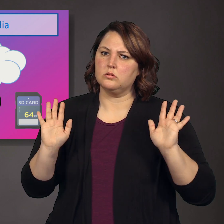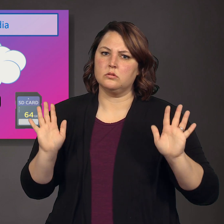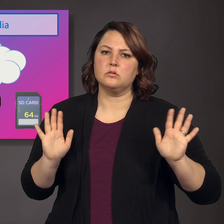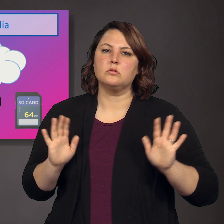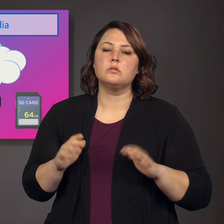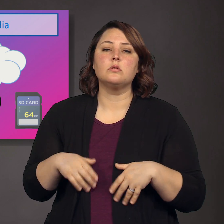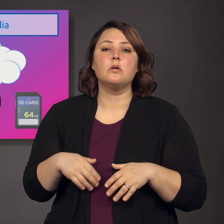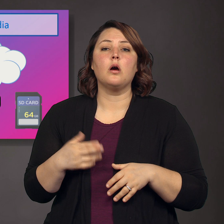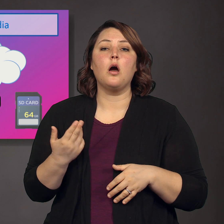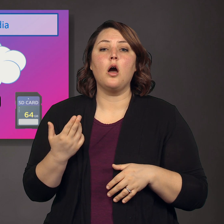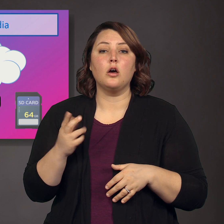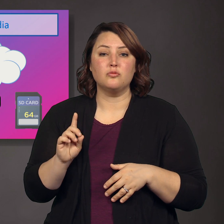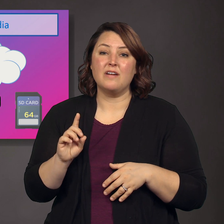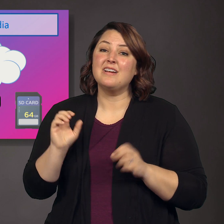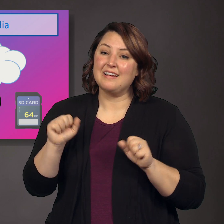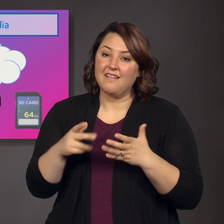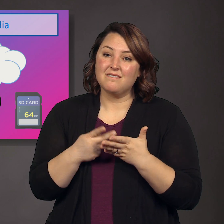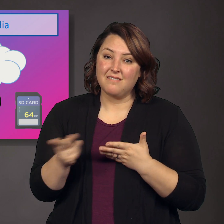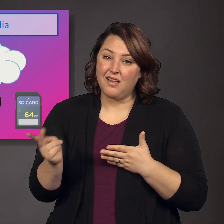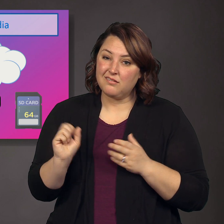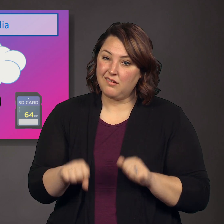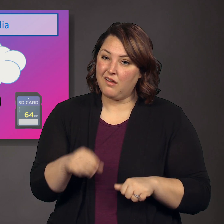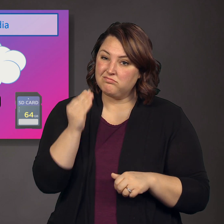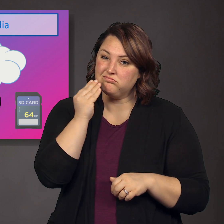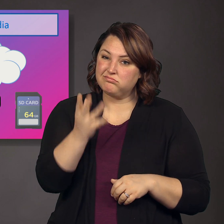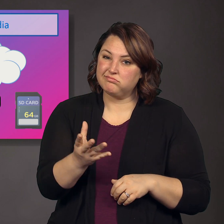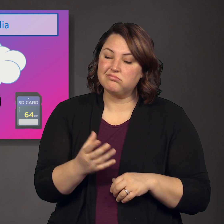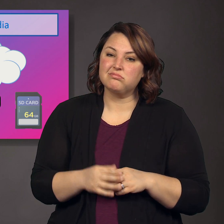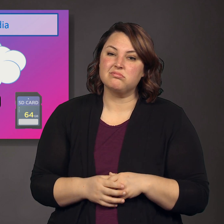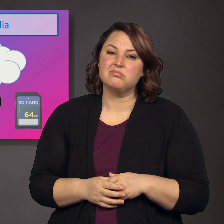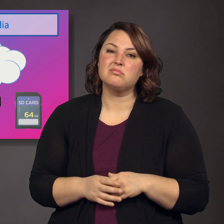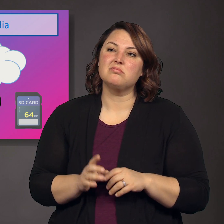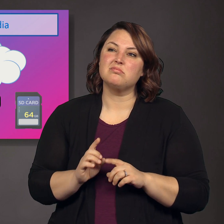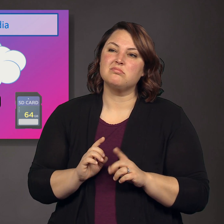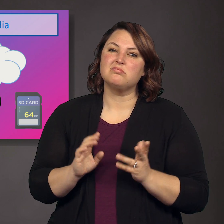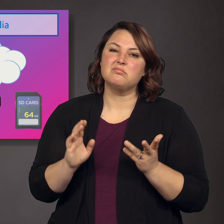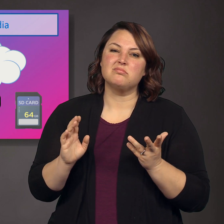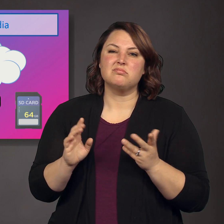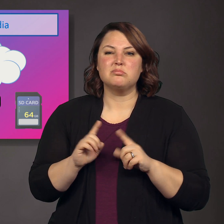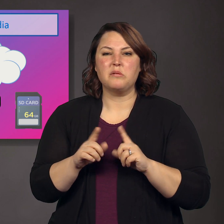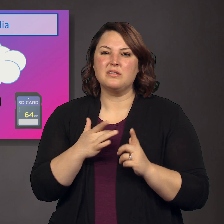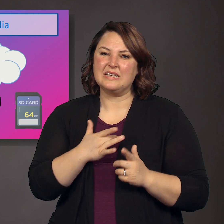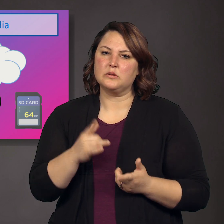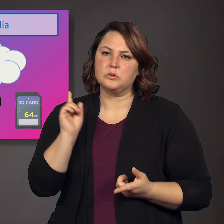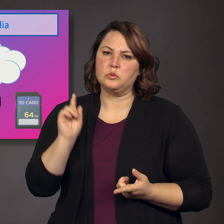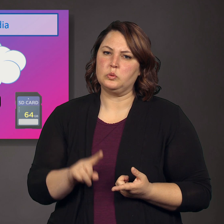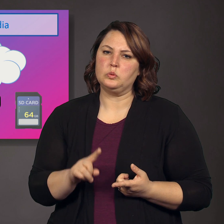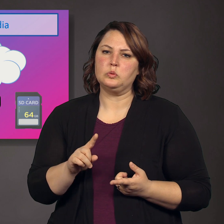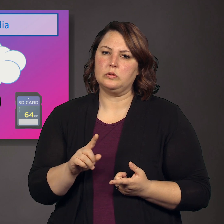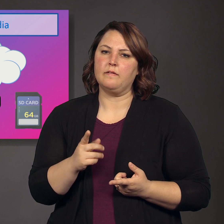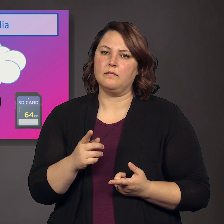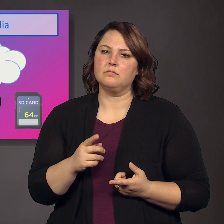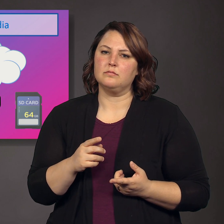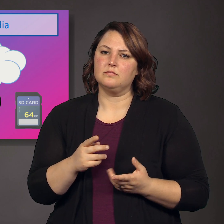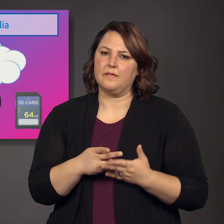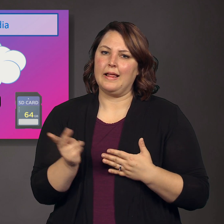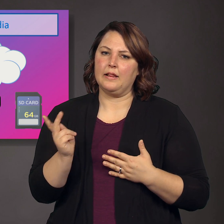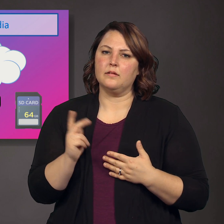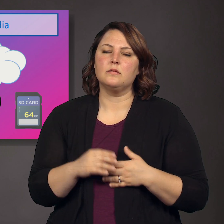disks can fail. They fail less than some of these other devices, but that is why